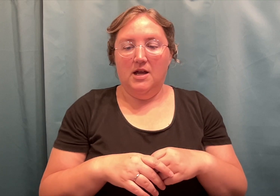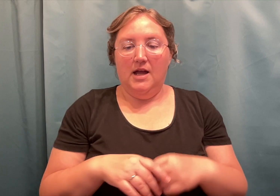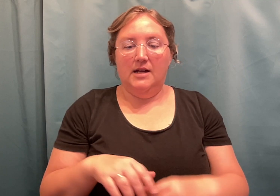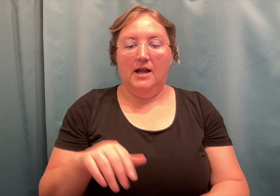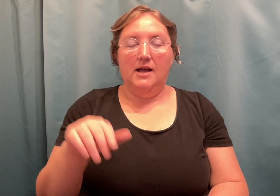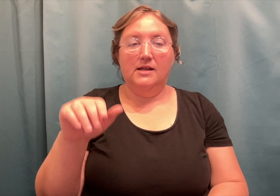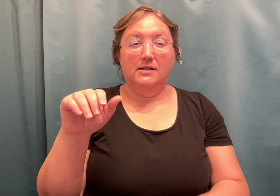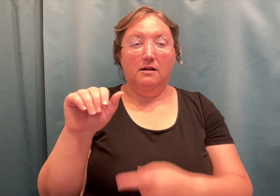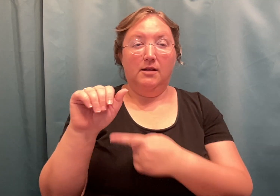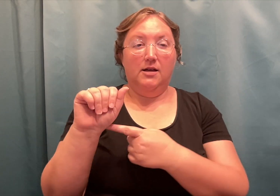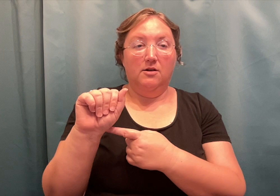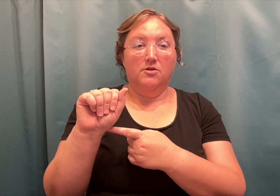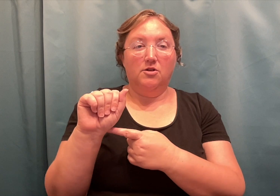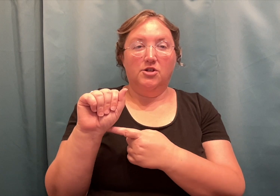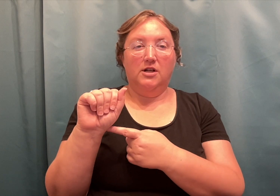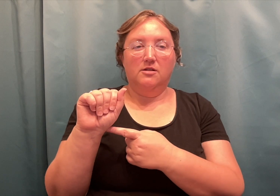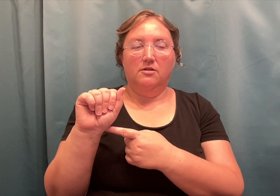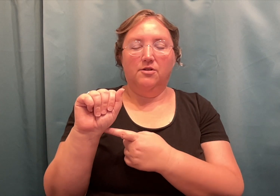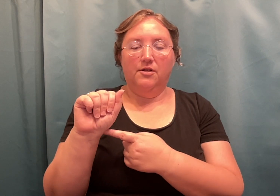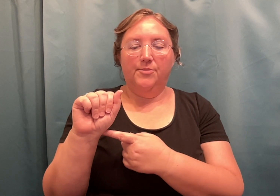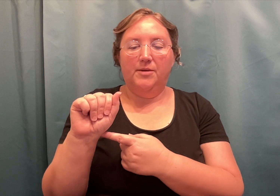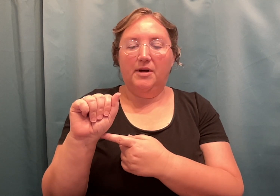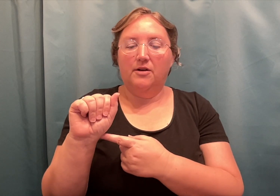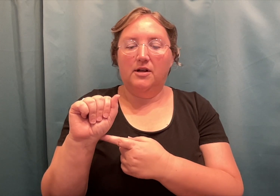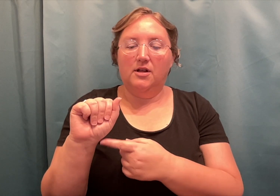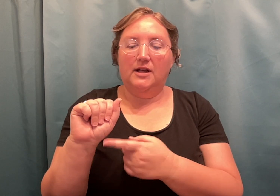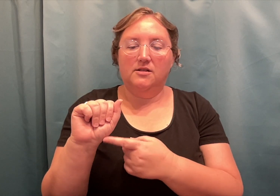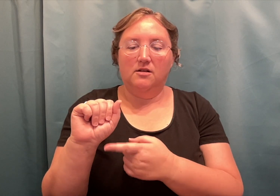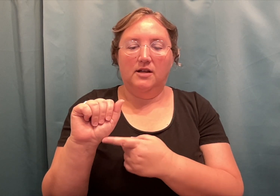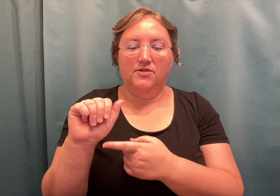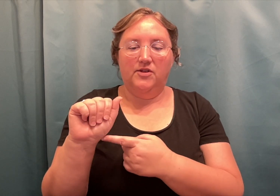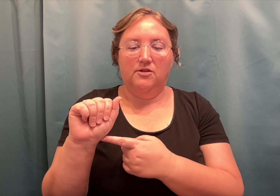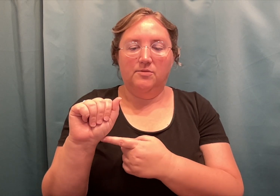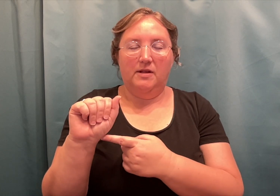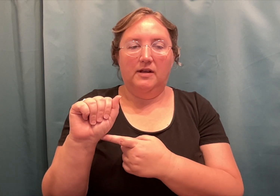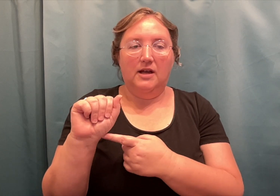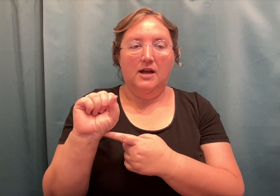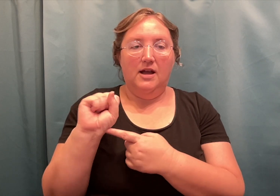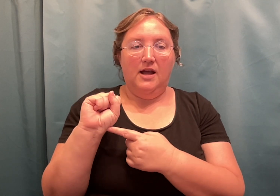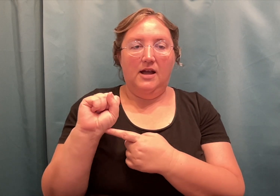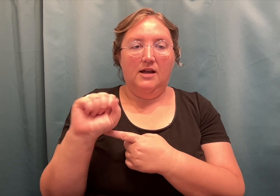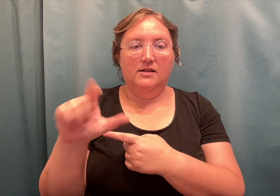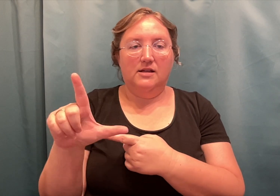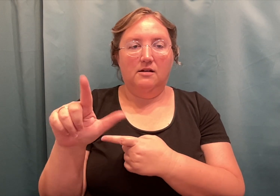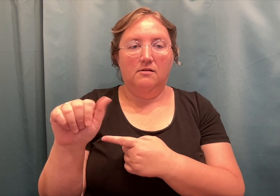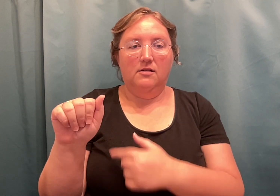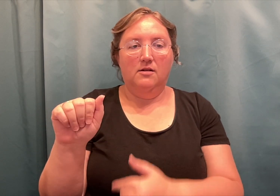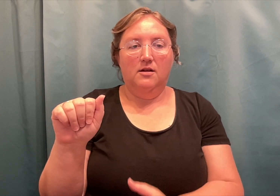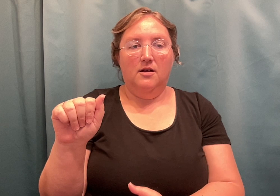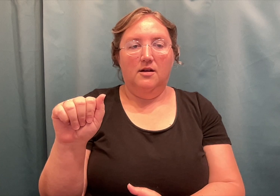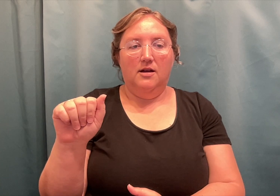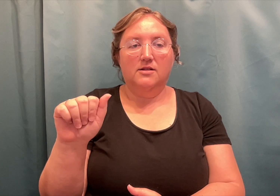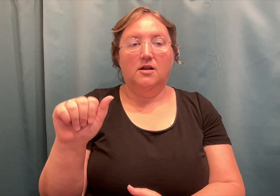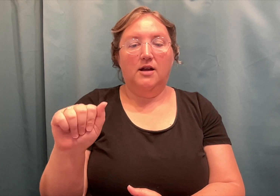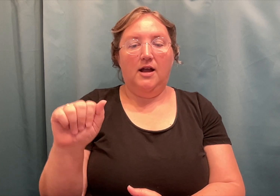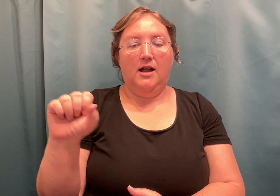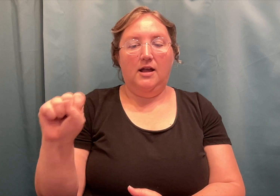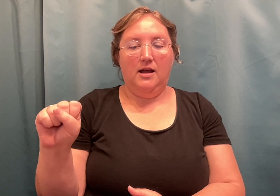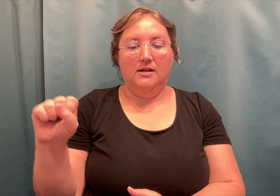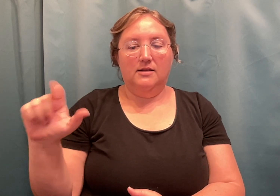And ASL, here's our chance to learn a little bit about lexicalized fingerspelling. ASL is not ASL.